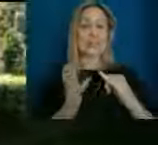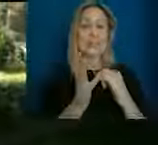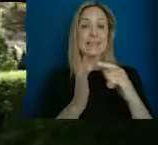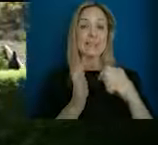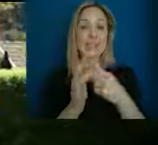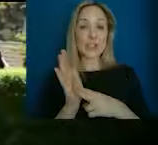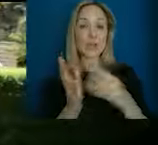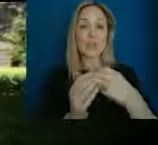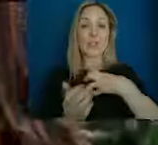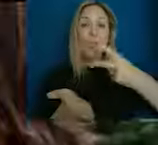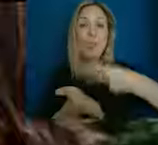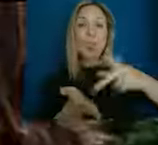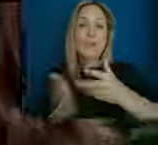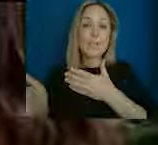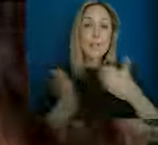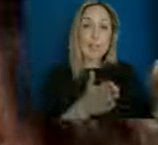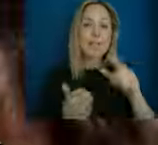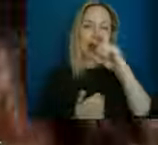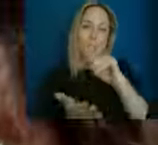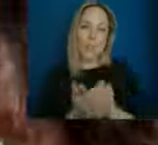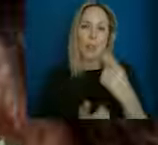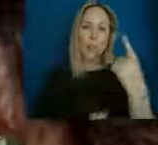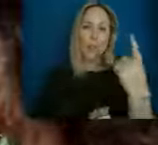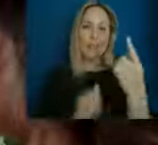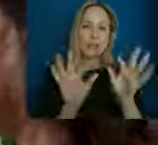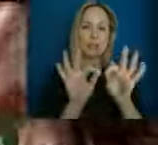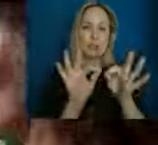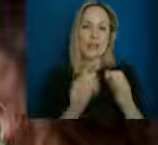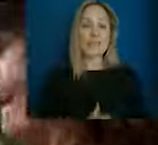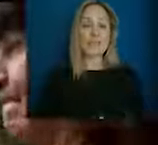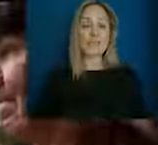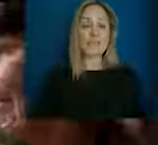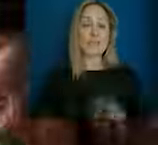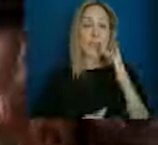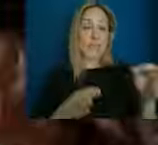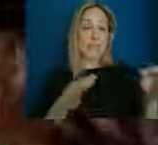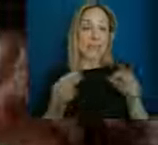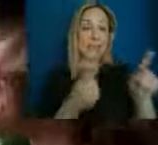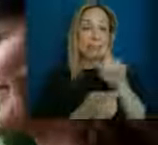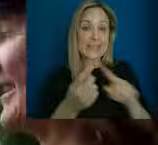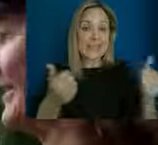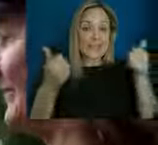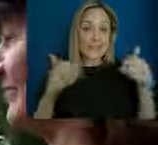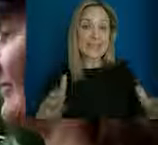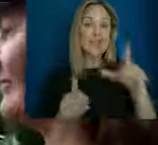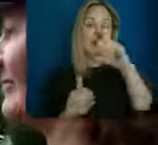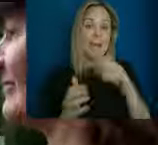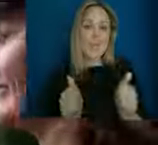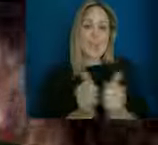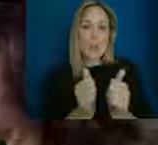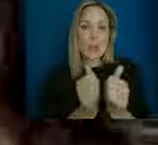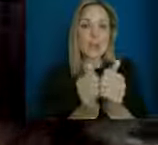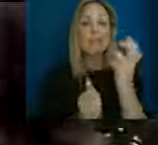1 interpreter. After the initial planning meeting, book in as many future sessions as necessary with the